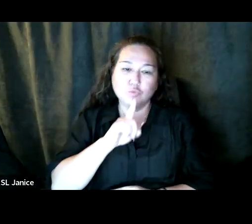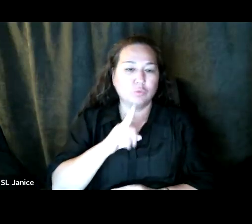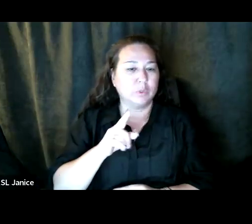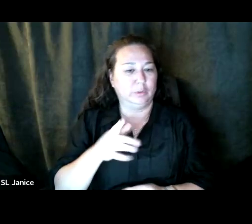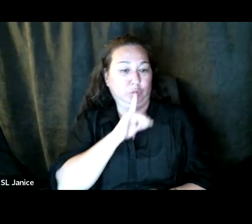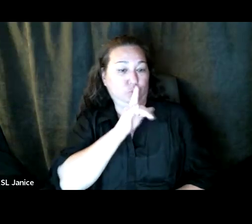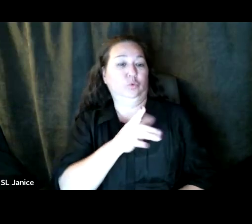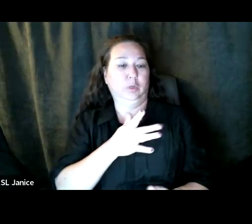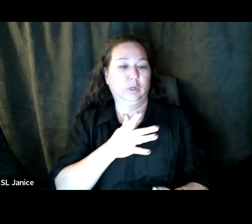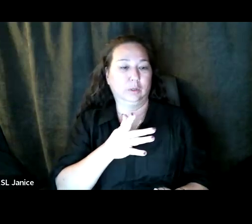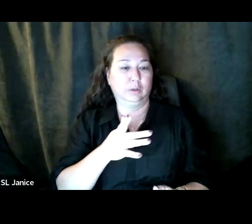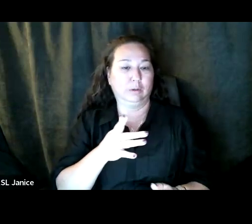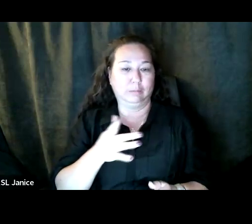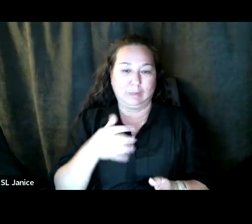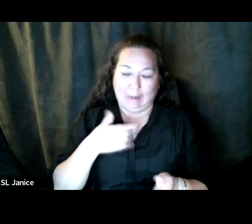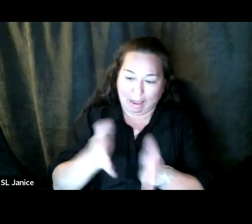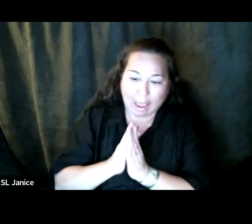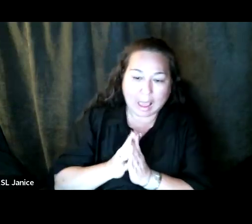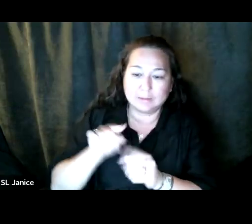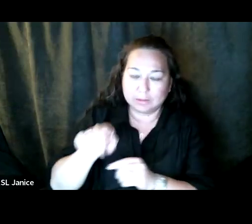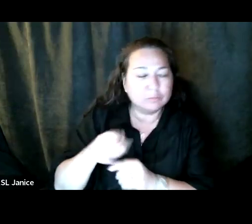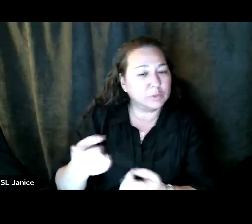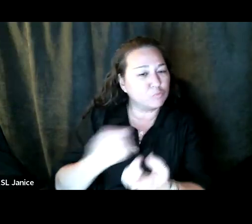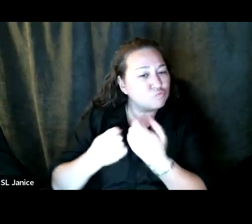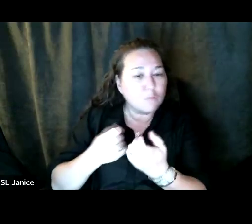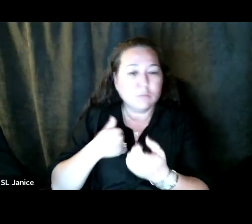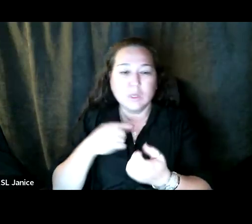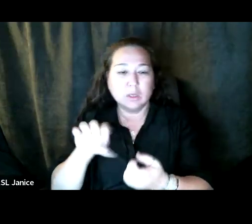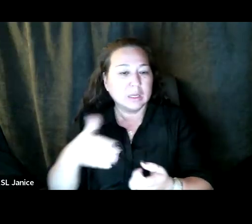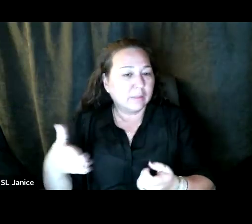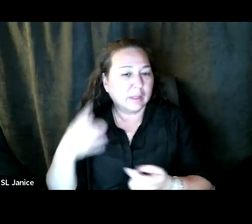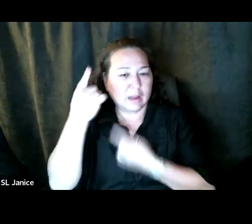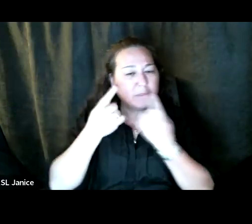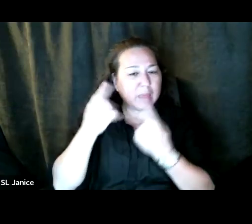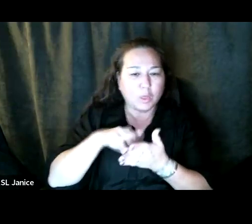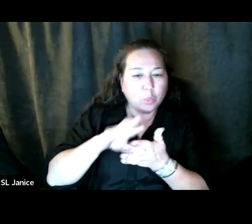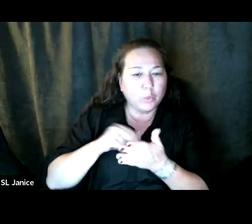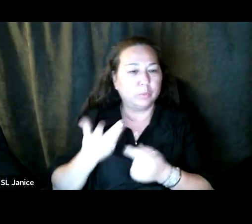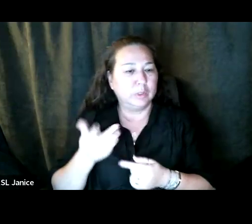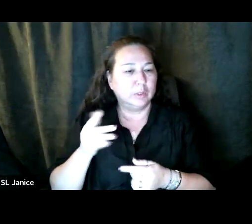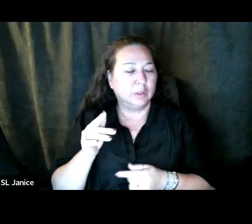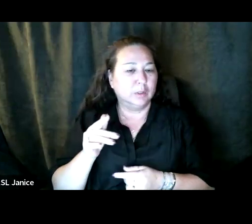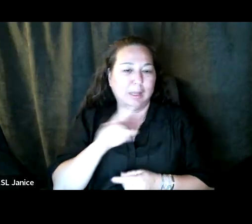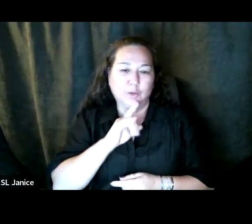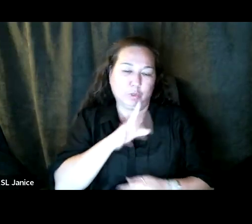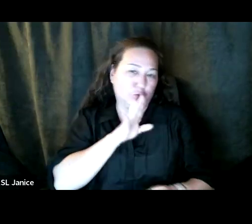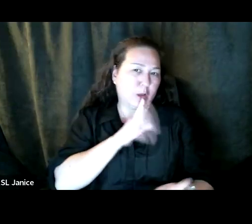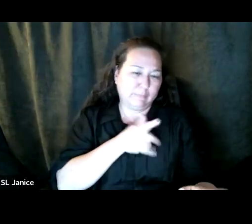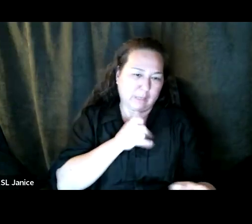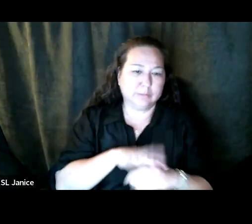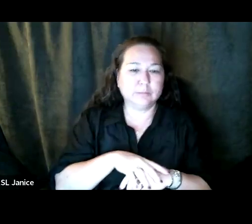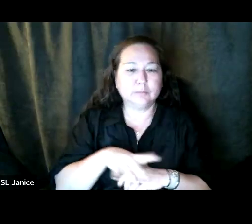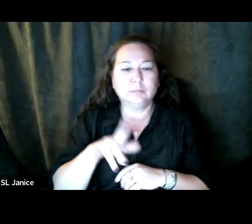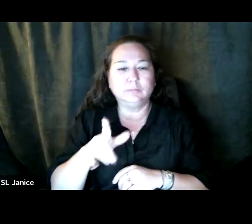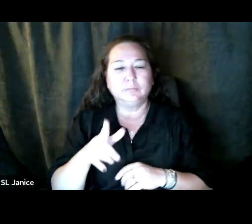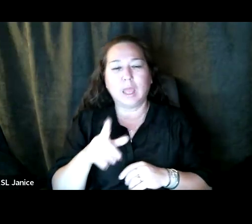naturally accessible space. However, it would be a disservice to students and educators alike to describe learning in such a simplistic or linear manner. Let me